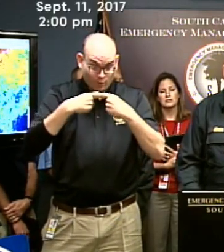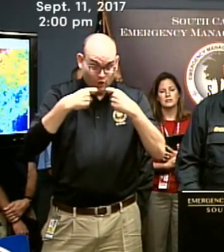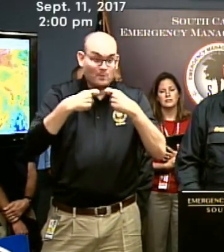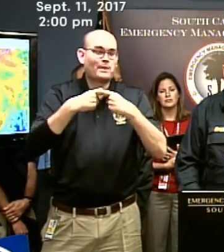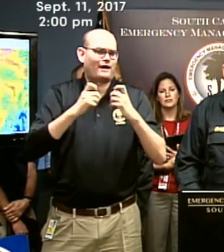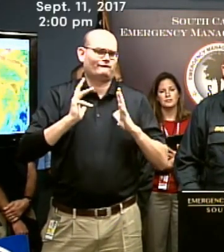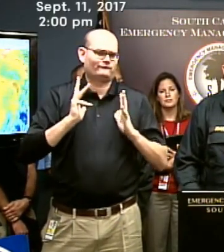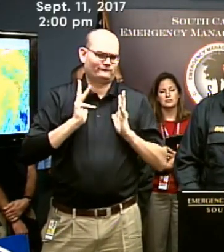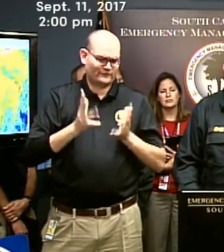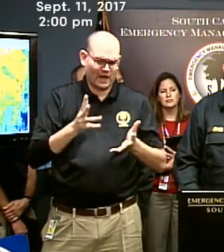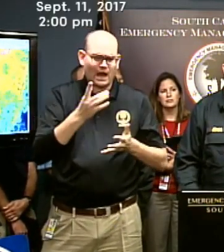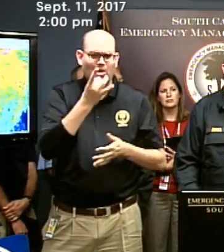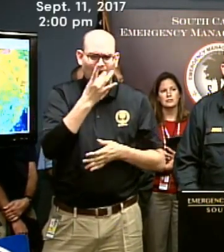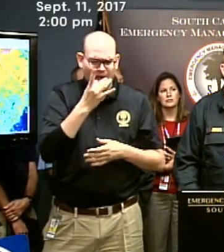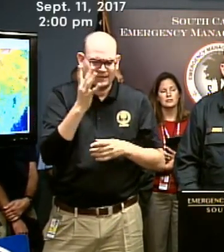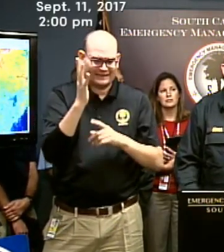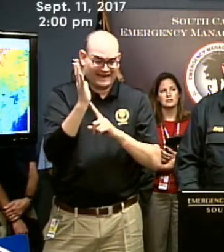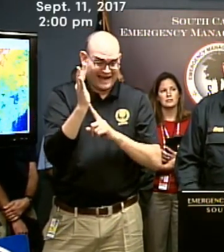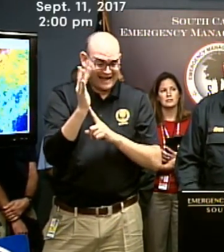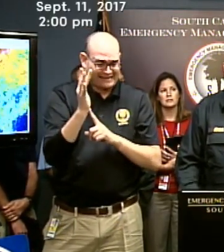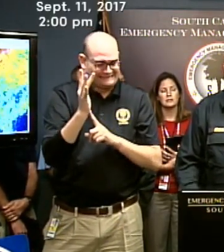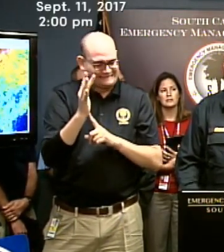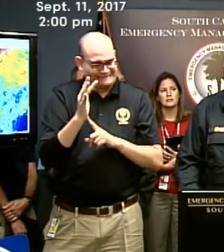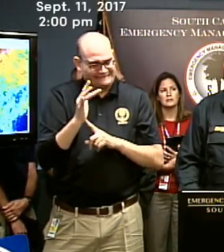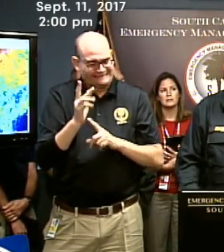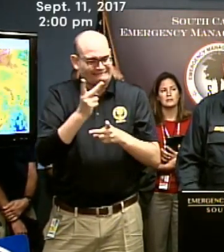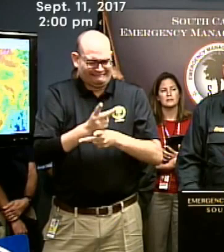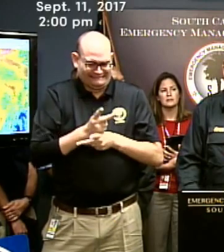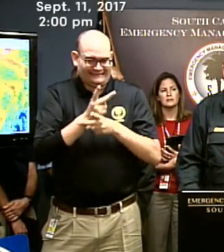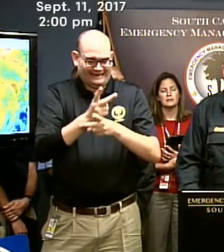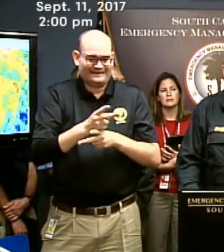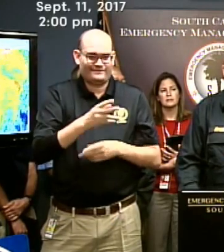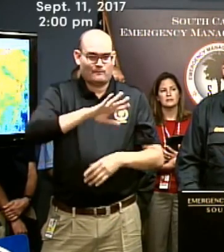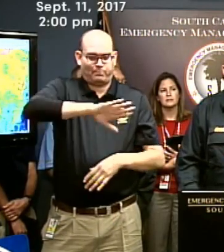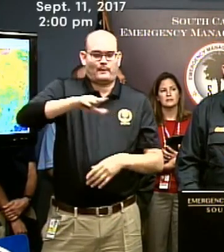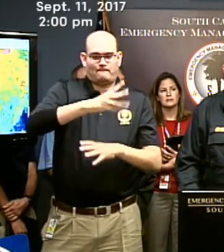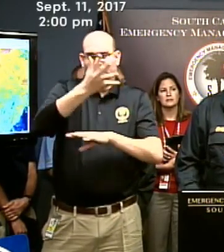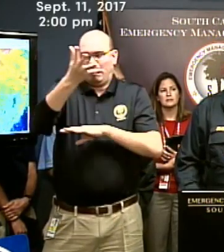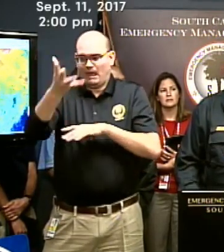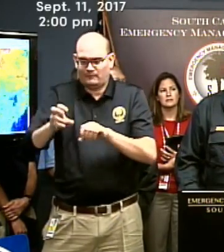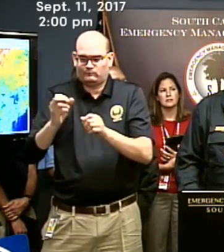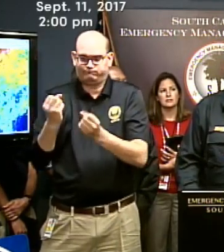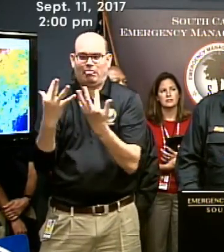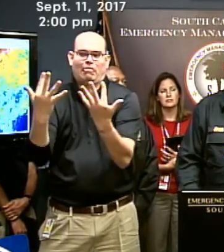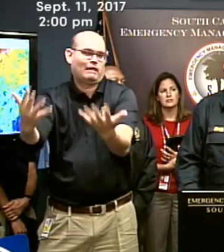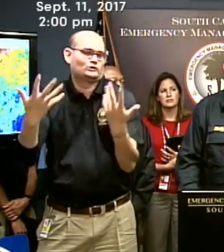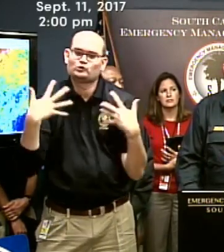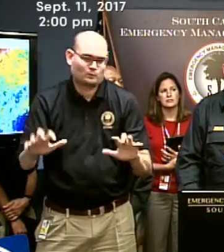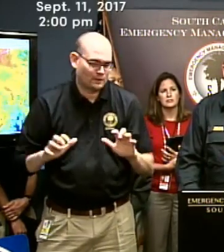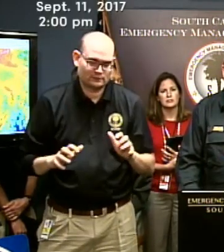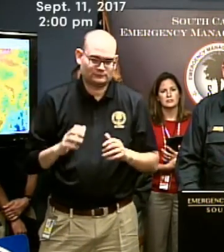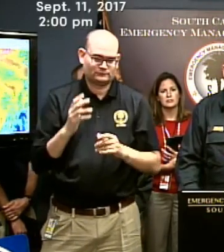use candles, please make sure that you never leave a candle unattended. Make sure that you use appropriate and sturdy